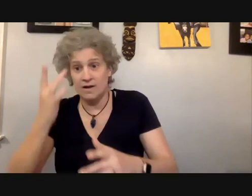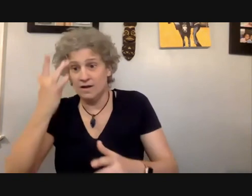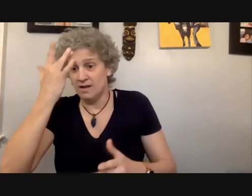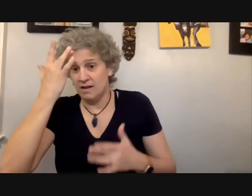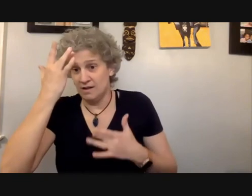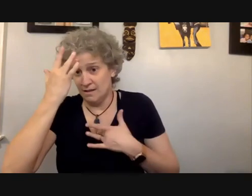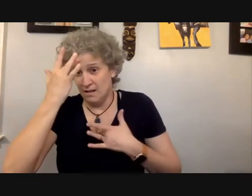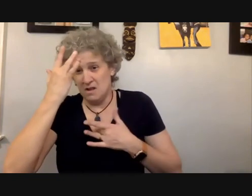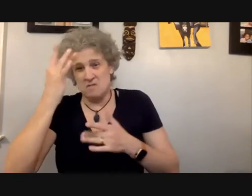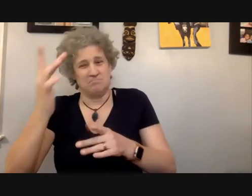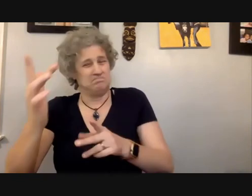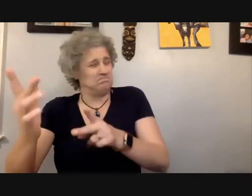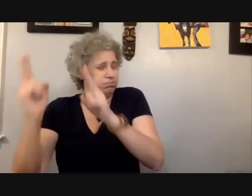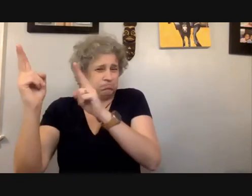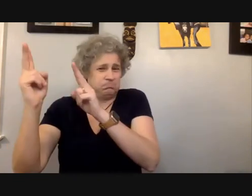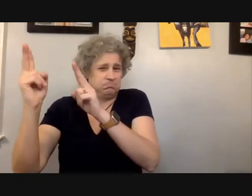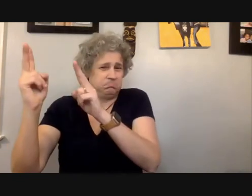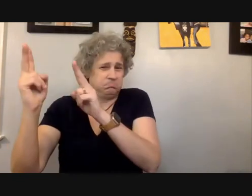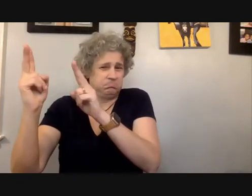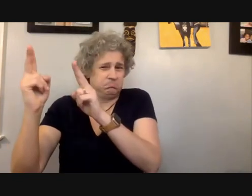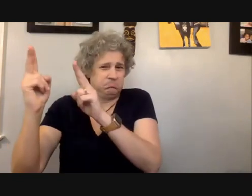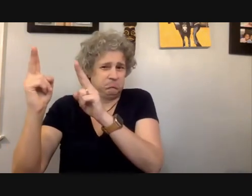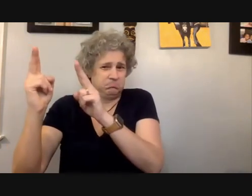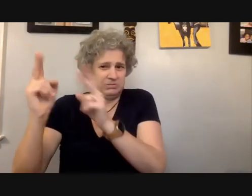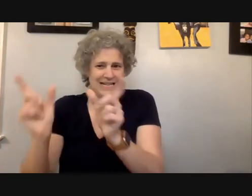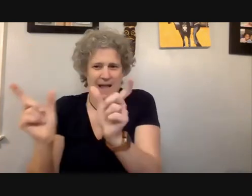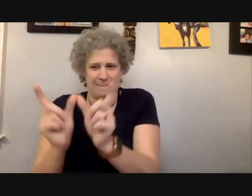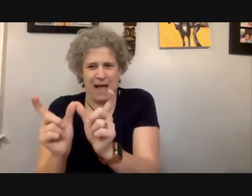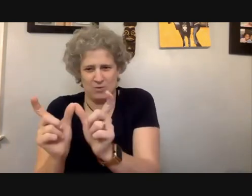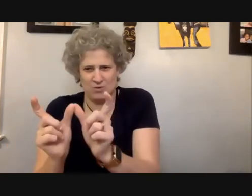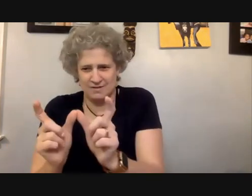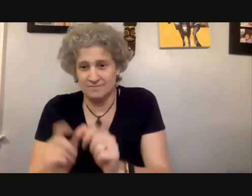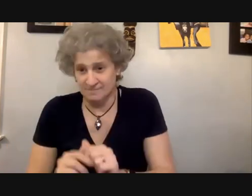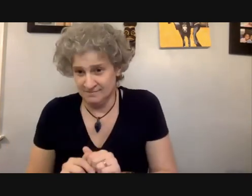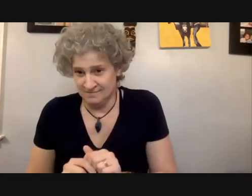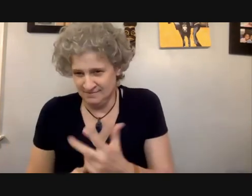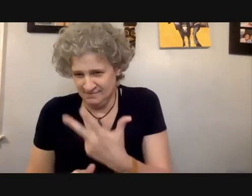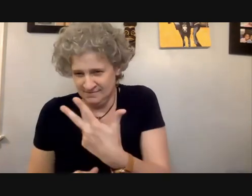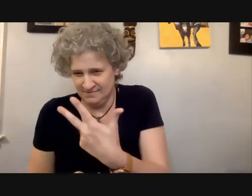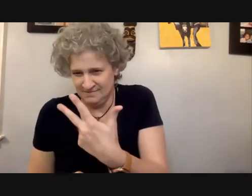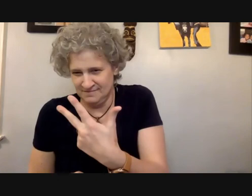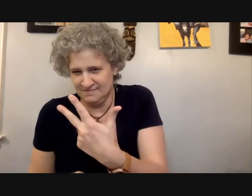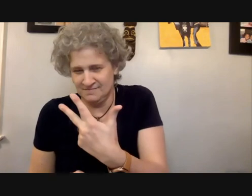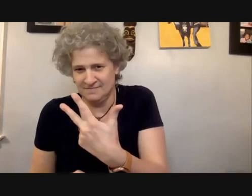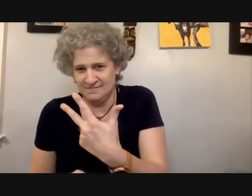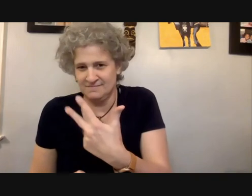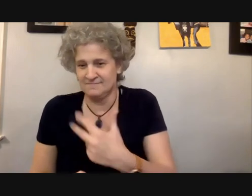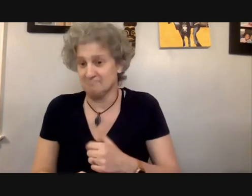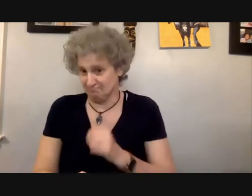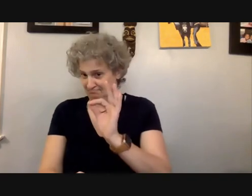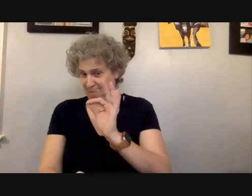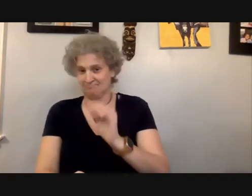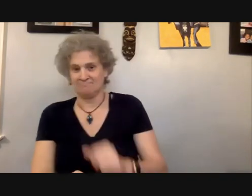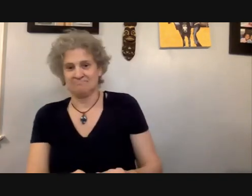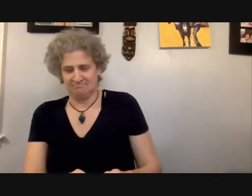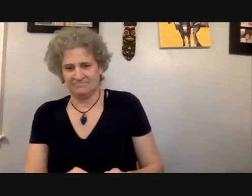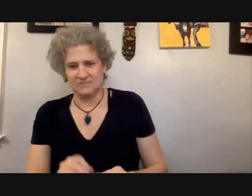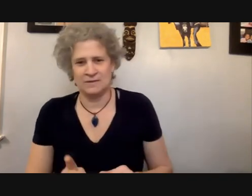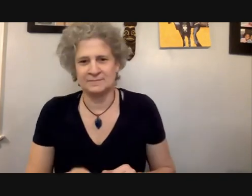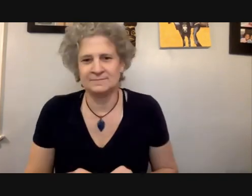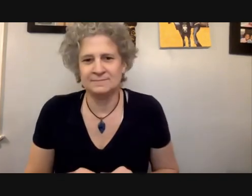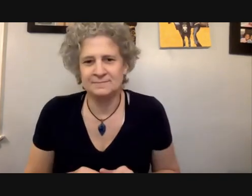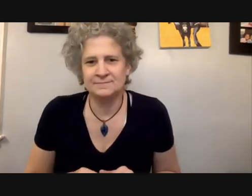So there's sick, there's seriously ill, and then there's laid up, which is how you would gloss that.